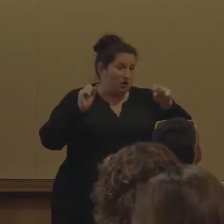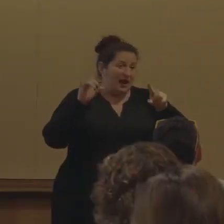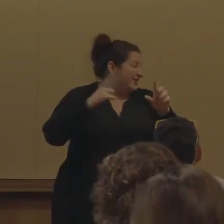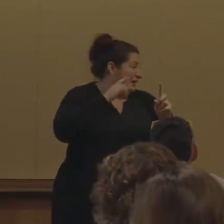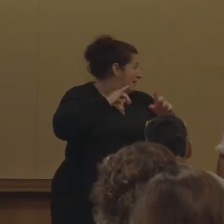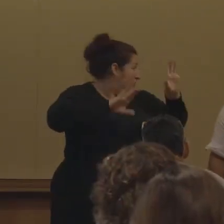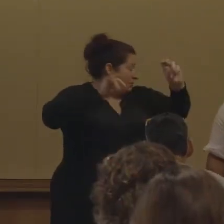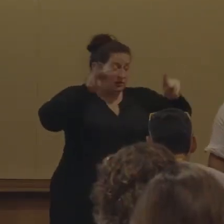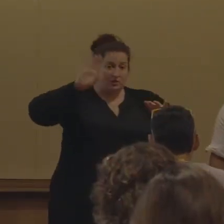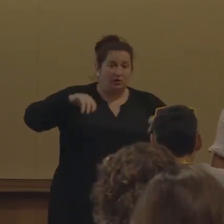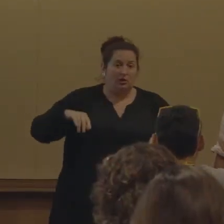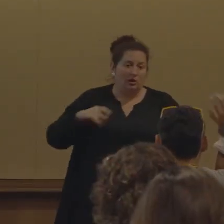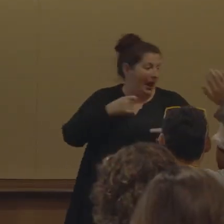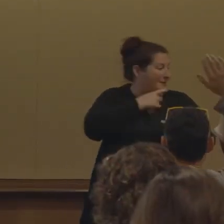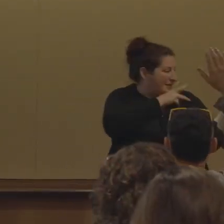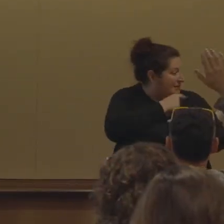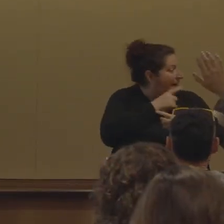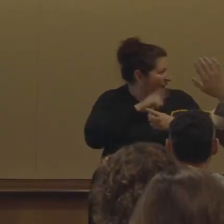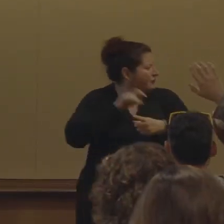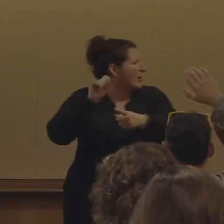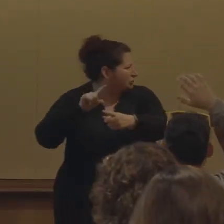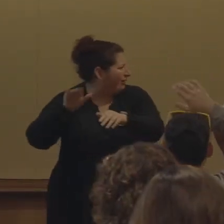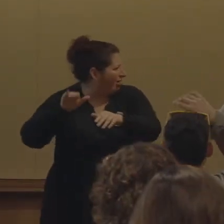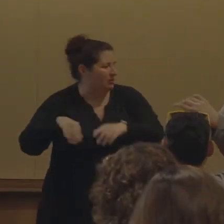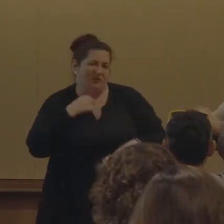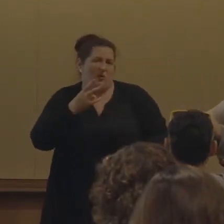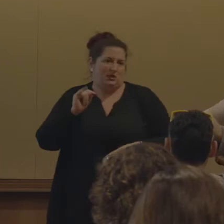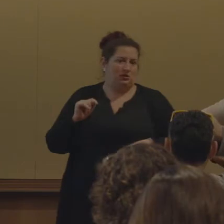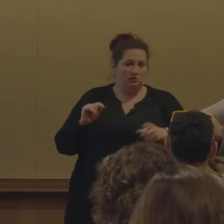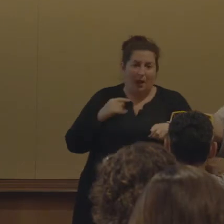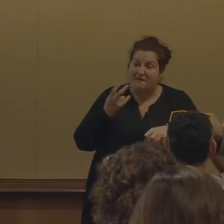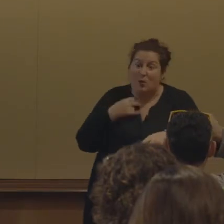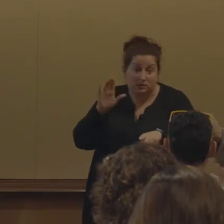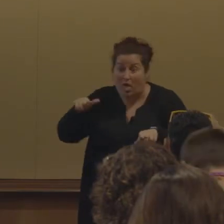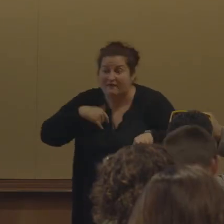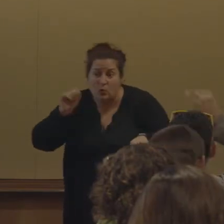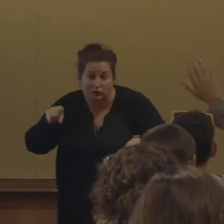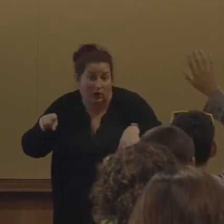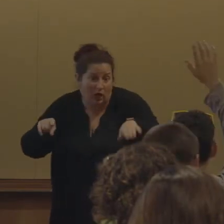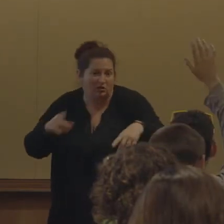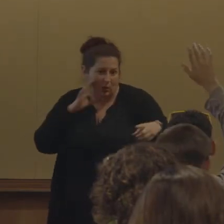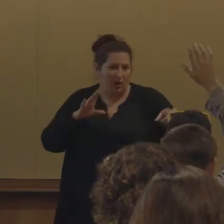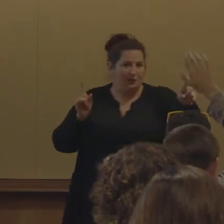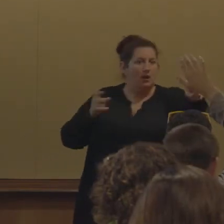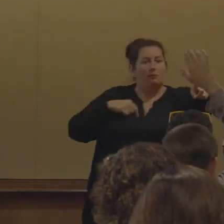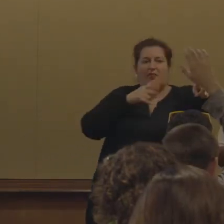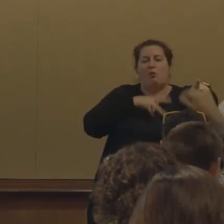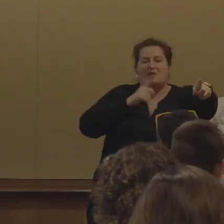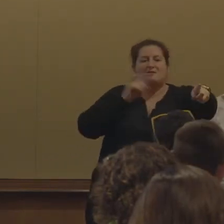discovery process and then using augmentative type communication boards or using an iPad to help them